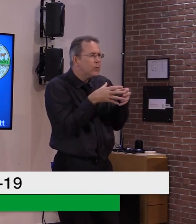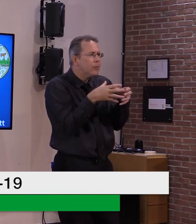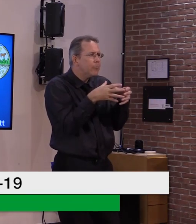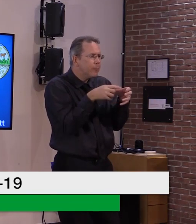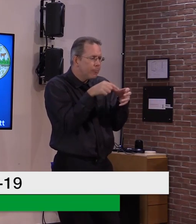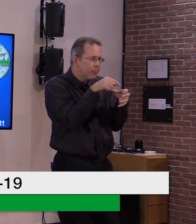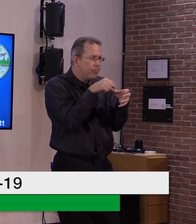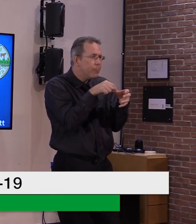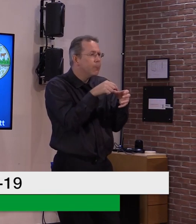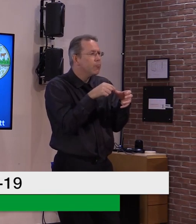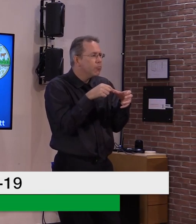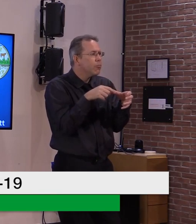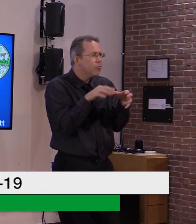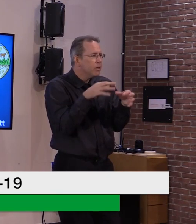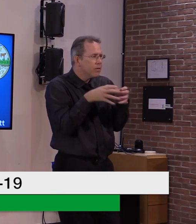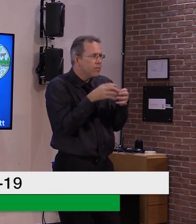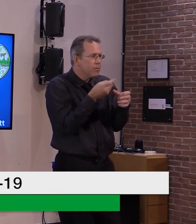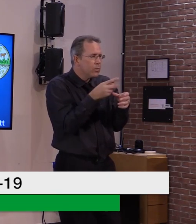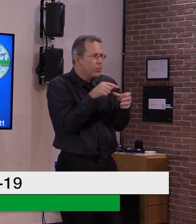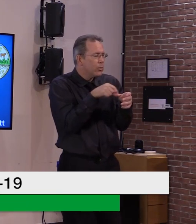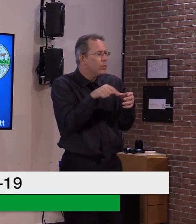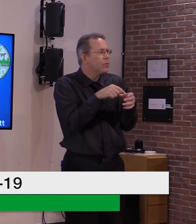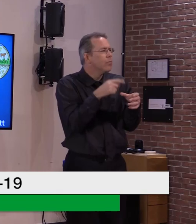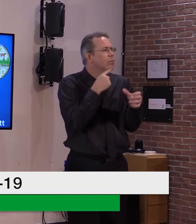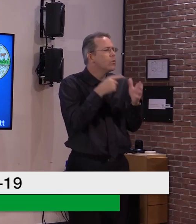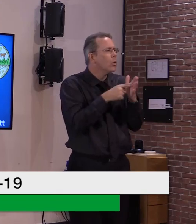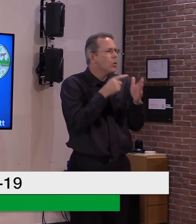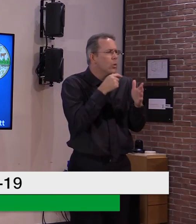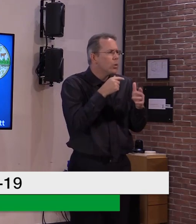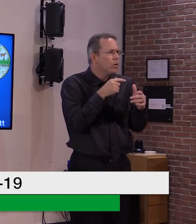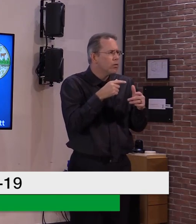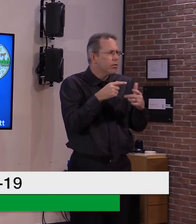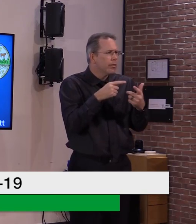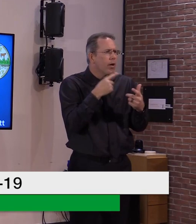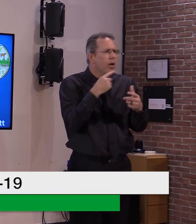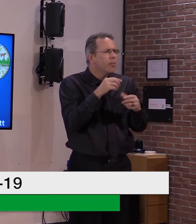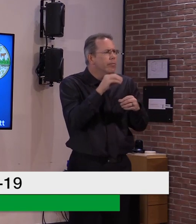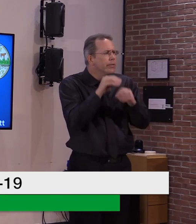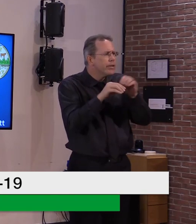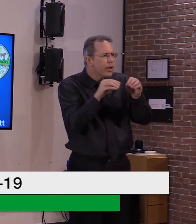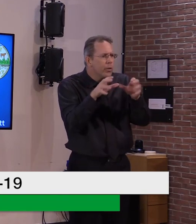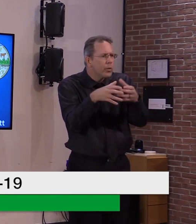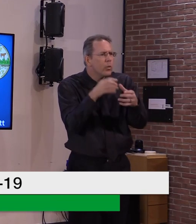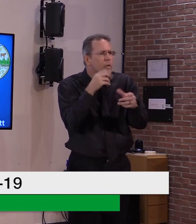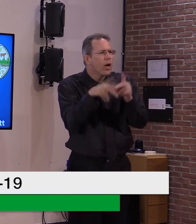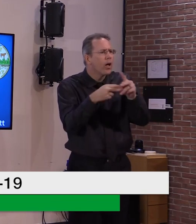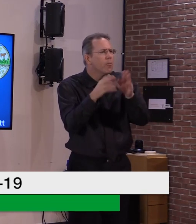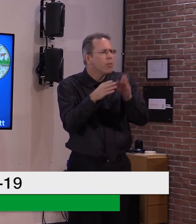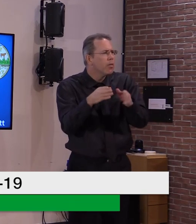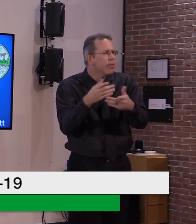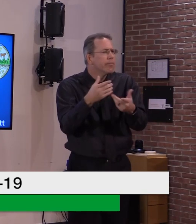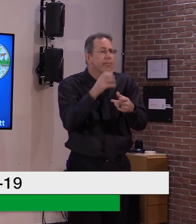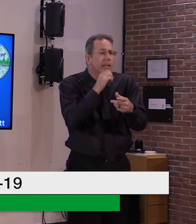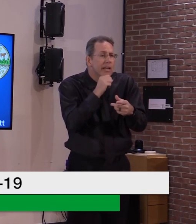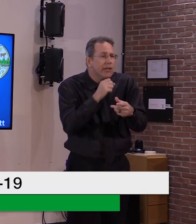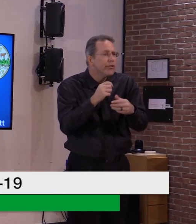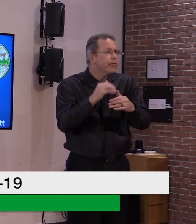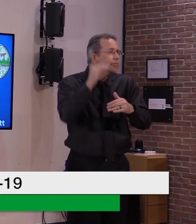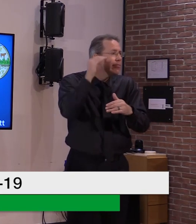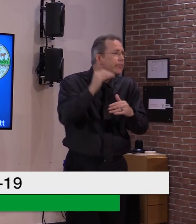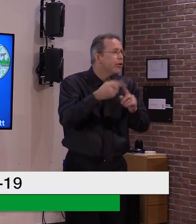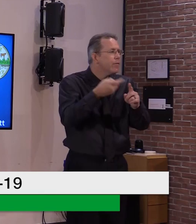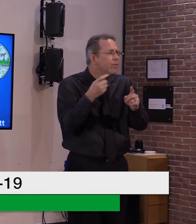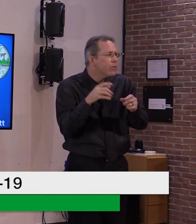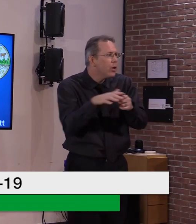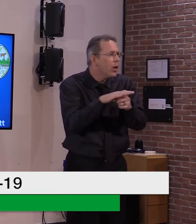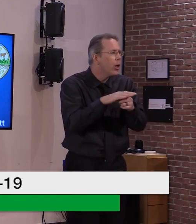reflect the vermont demographic a little better and that will mean it contributes more people at a higher age than some